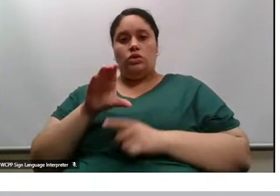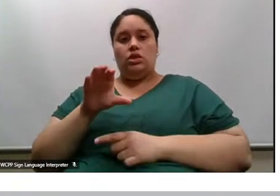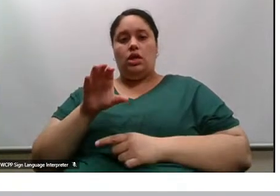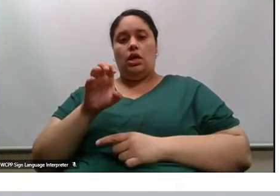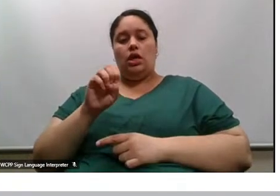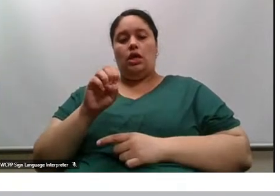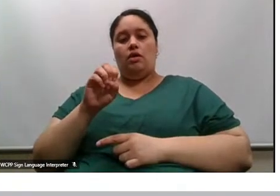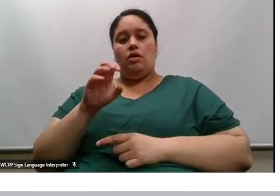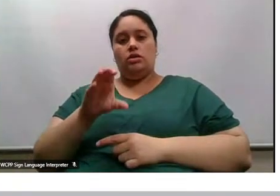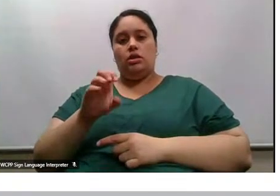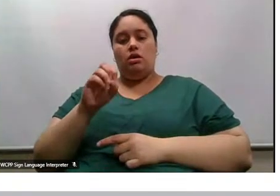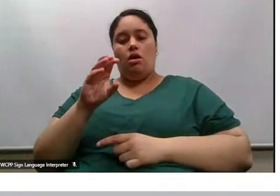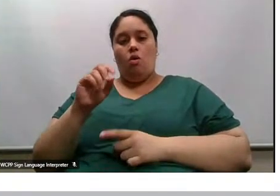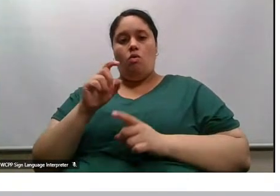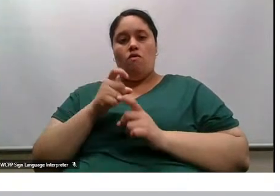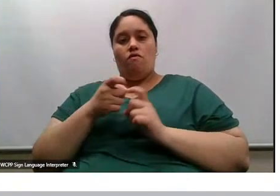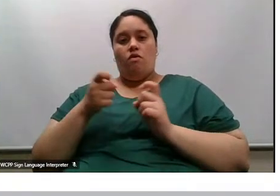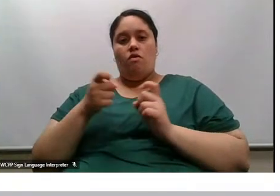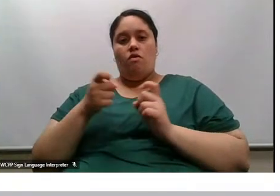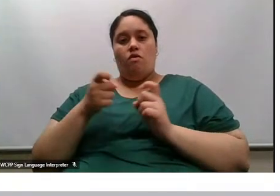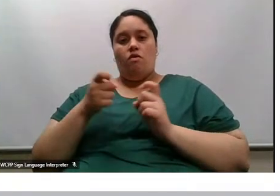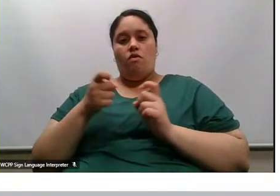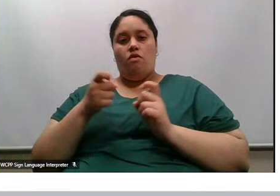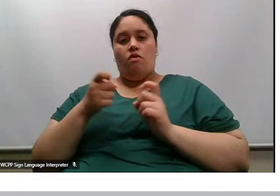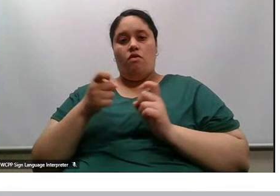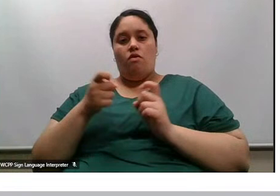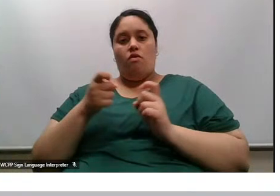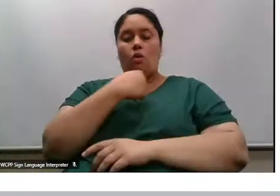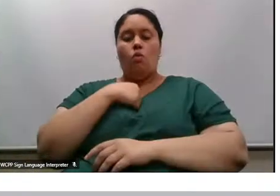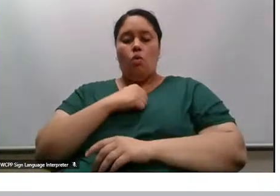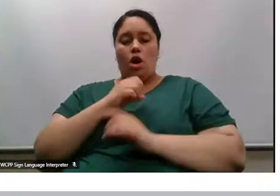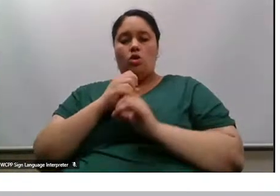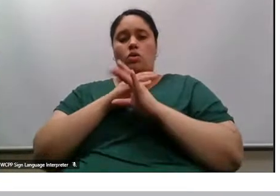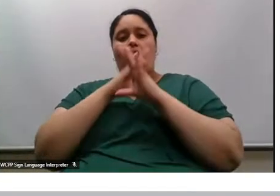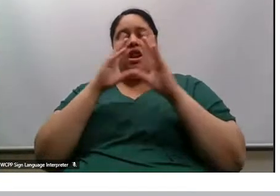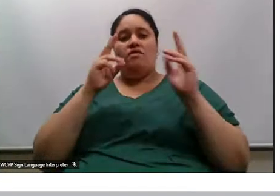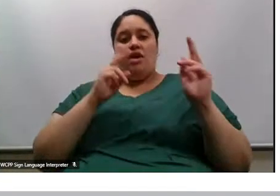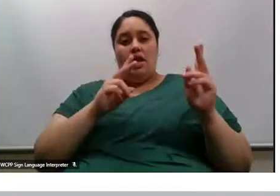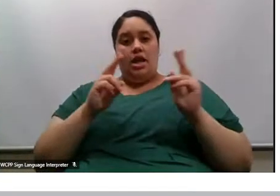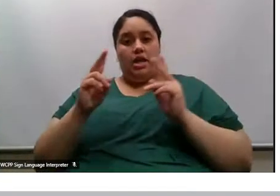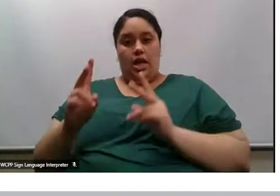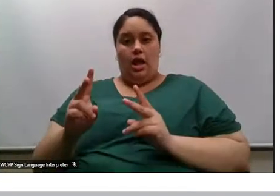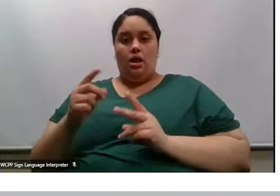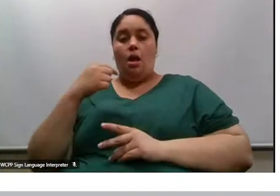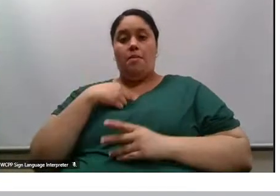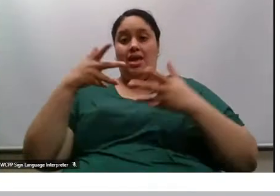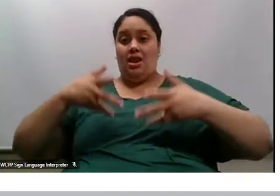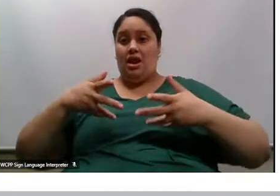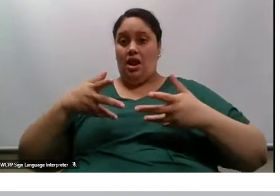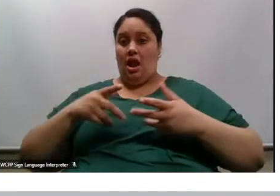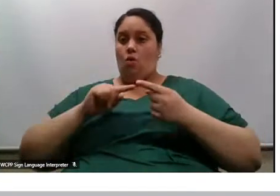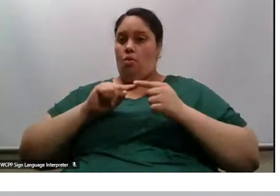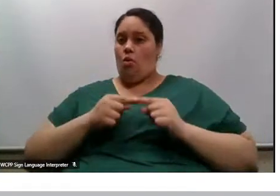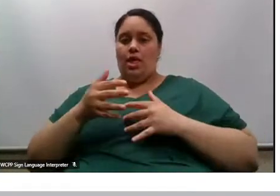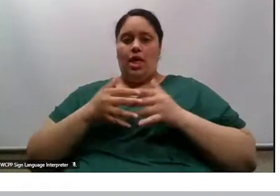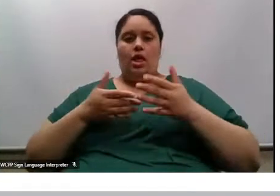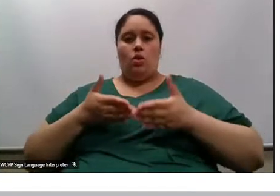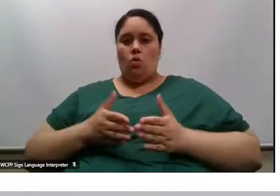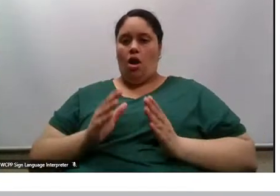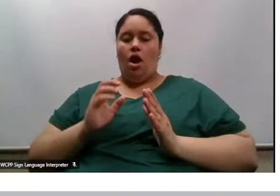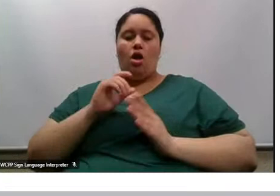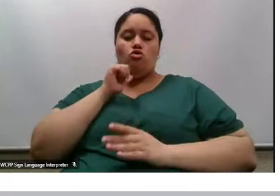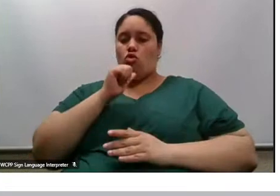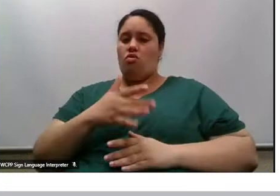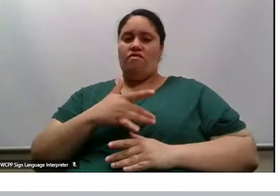Cape Liquor Authority. I just want to clarify again, I do not at this point in any way feel that the